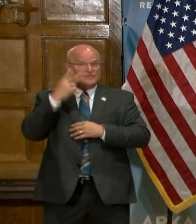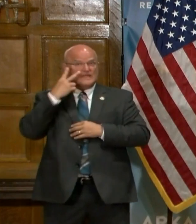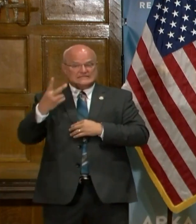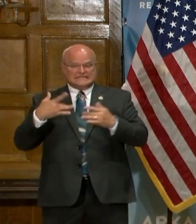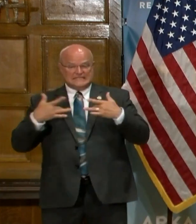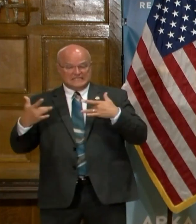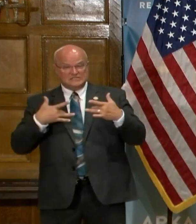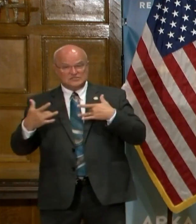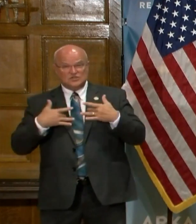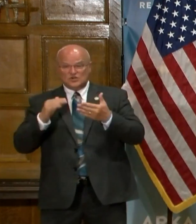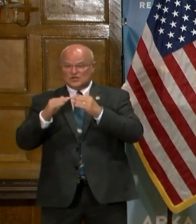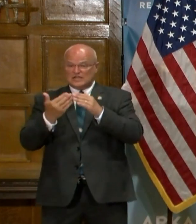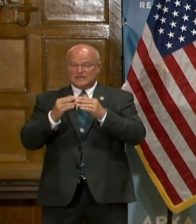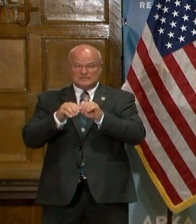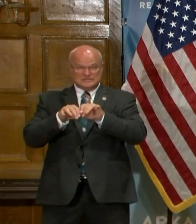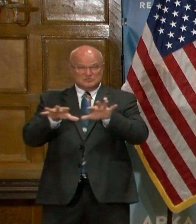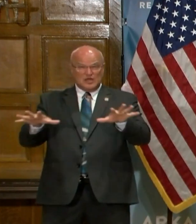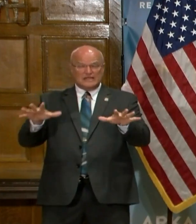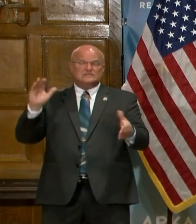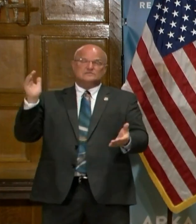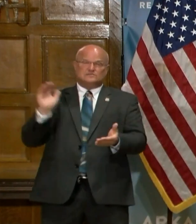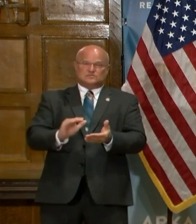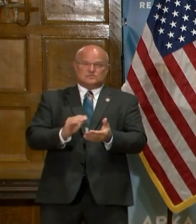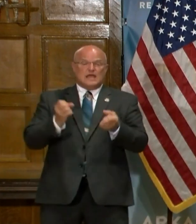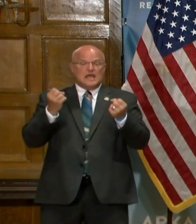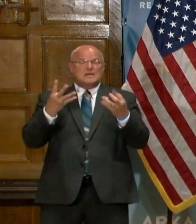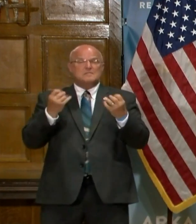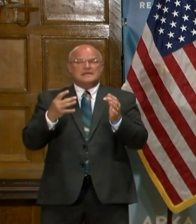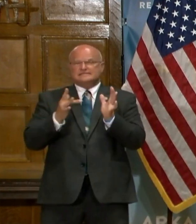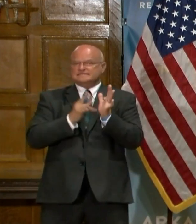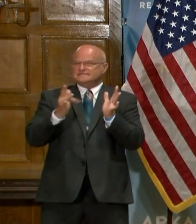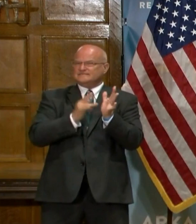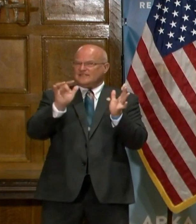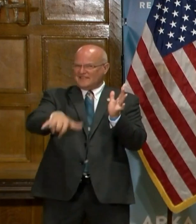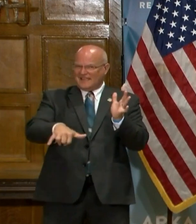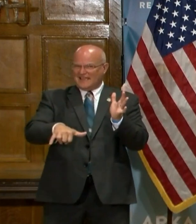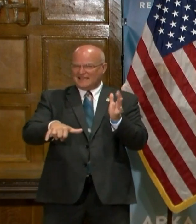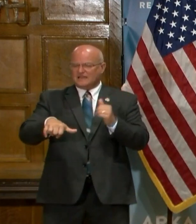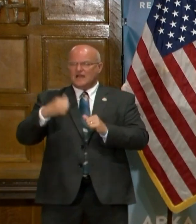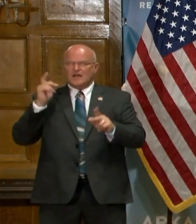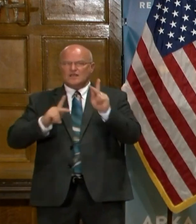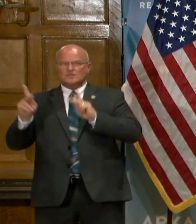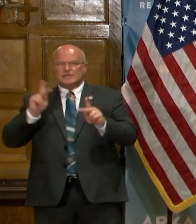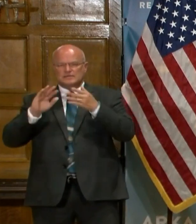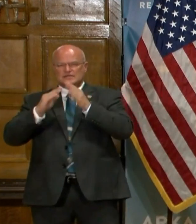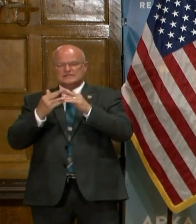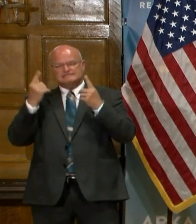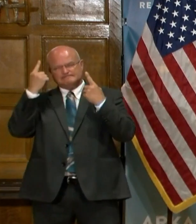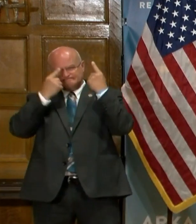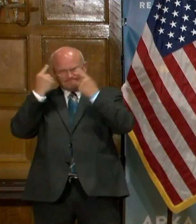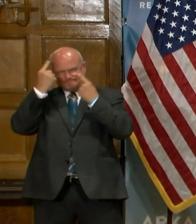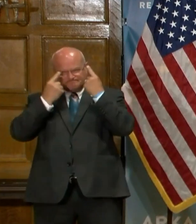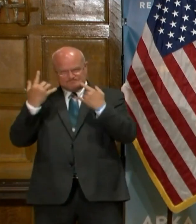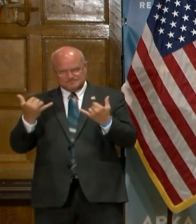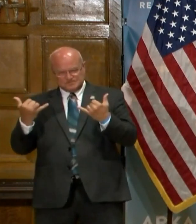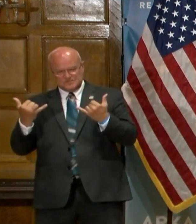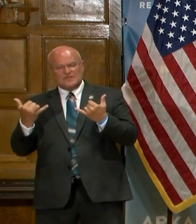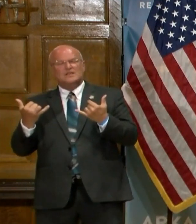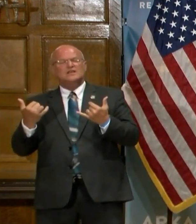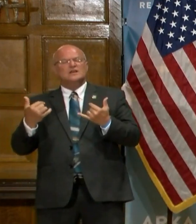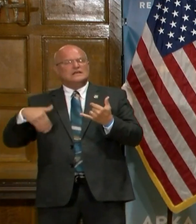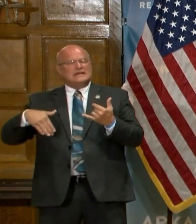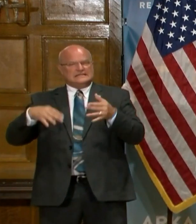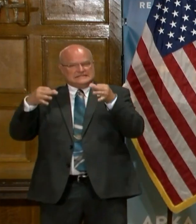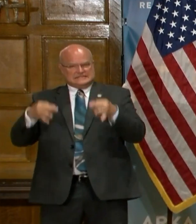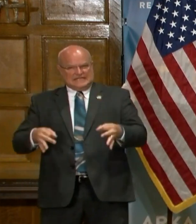a concern of community spread, and many of them have taken advantage of that, and others are considering it now. And so we want to get